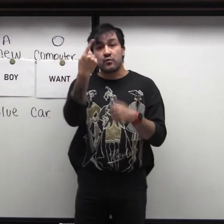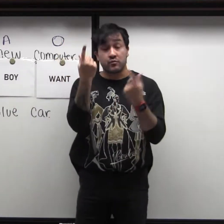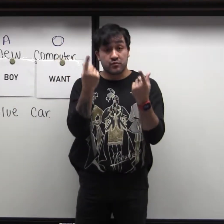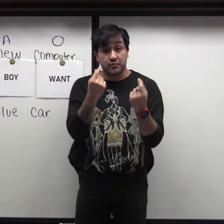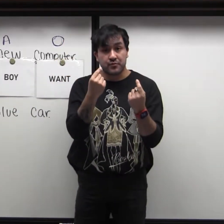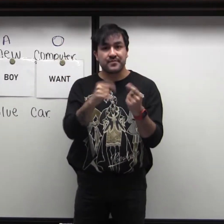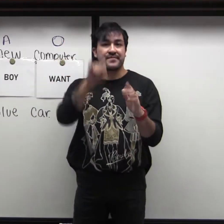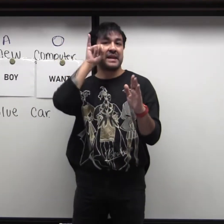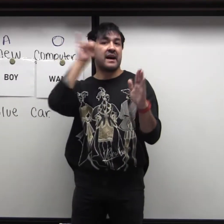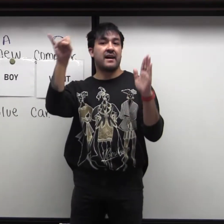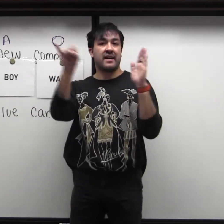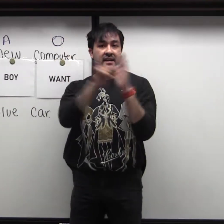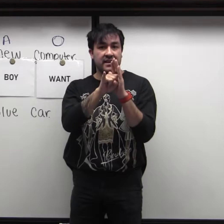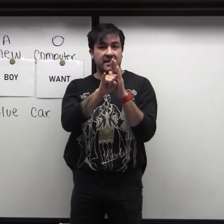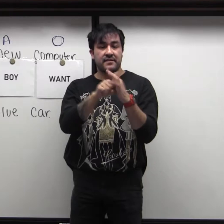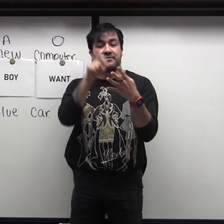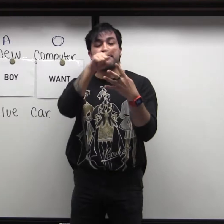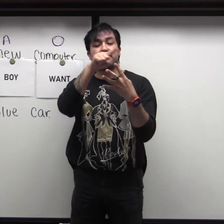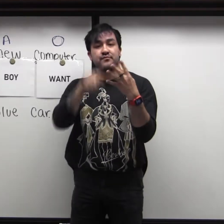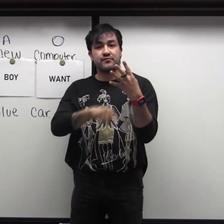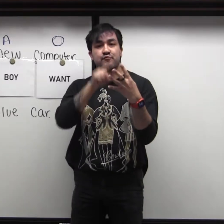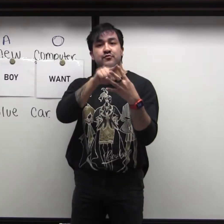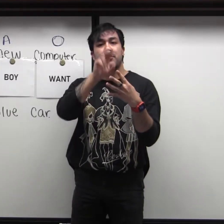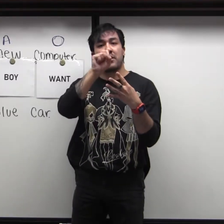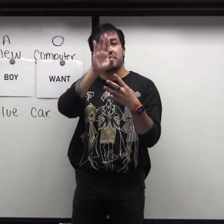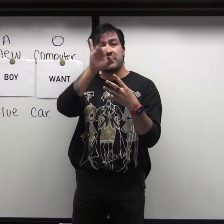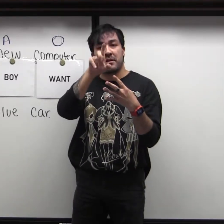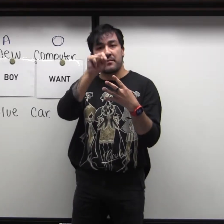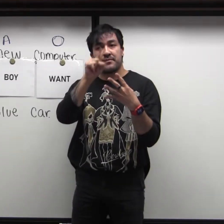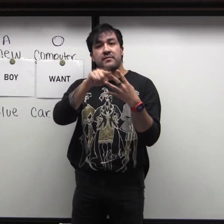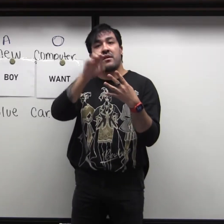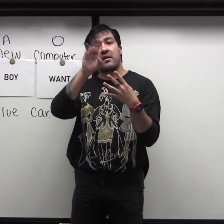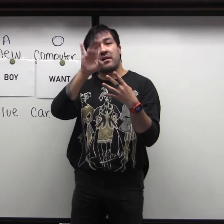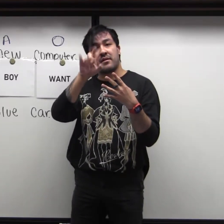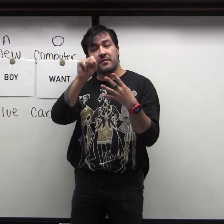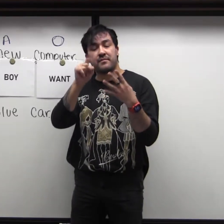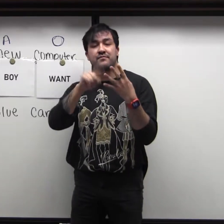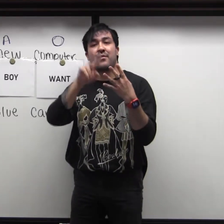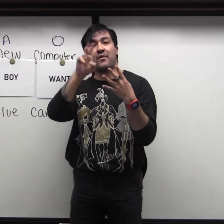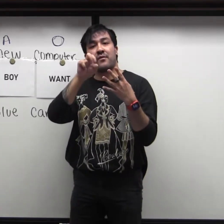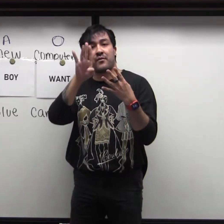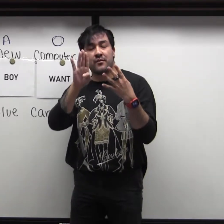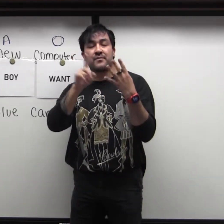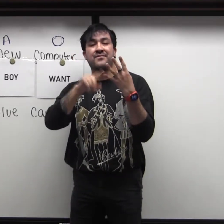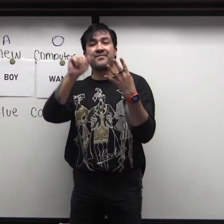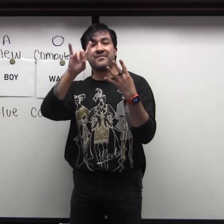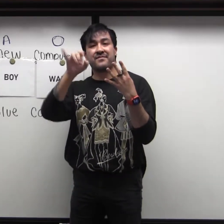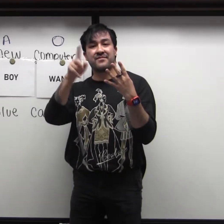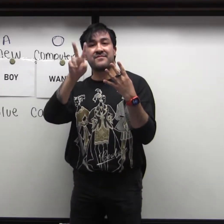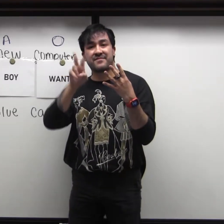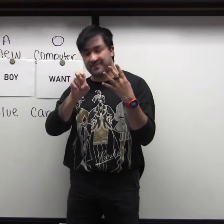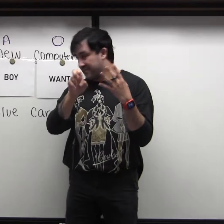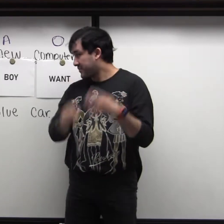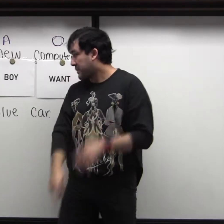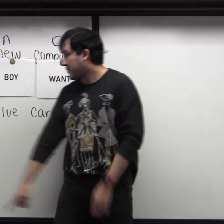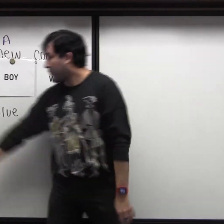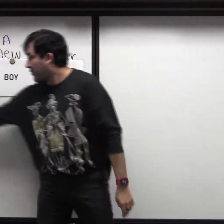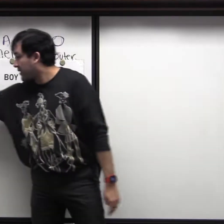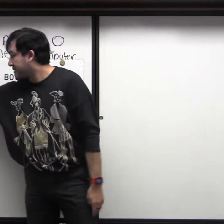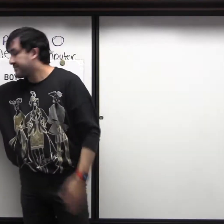blue car. So the first thing, like always, is we're going to identify our subjects, our objects, our verbs, our adjectives,